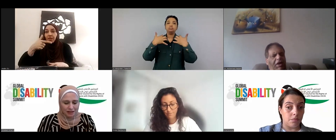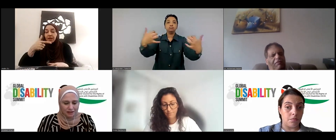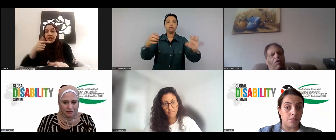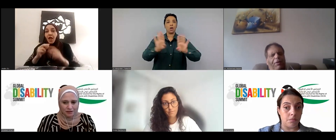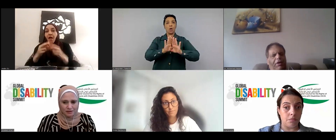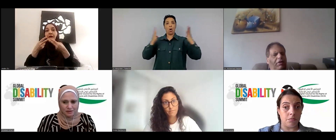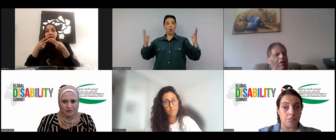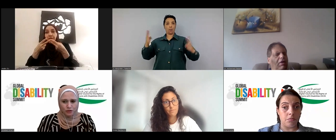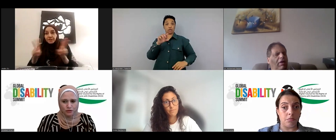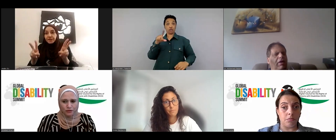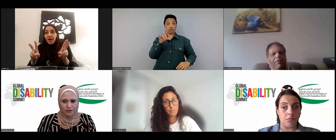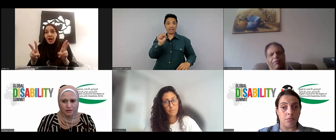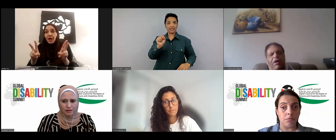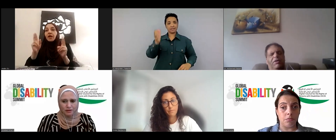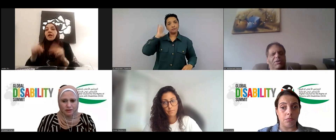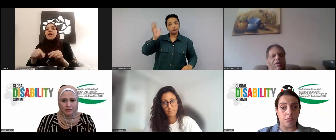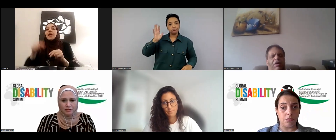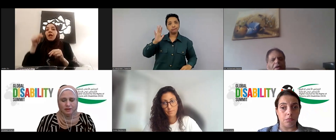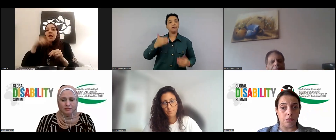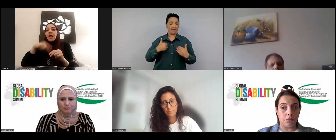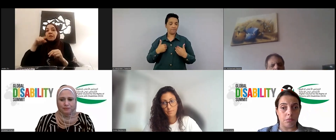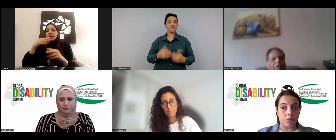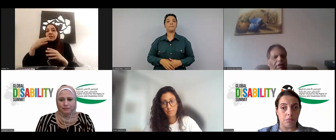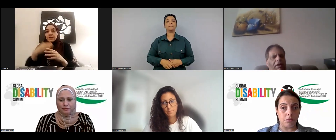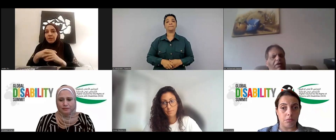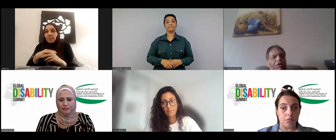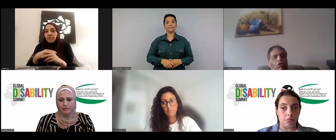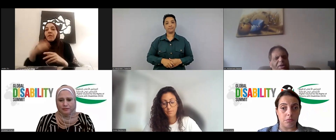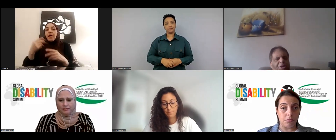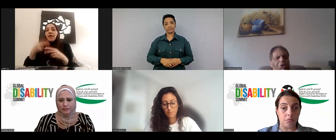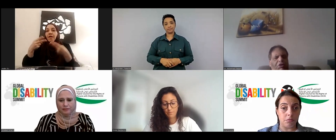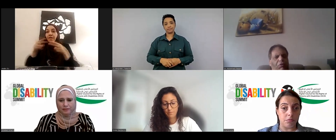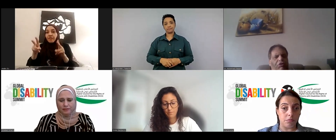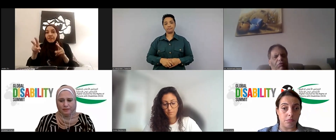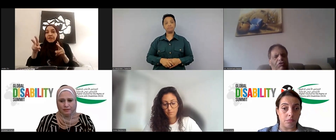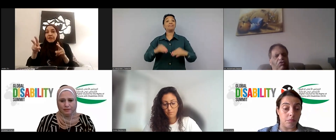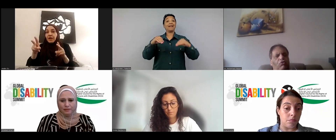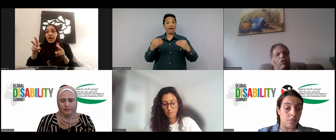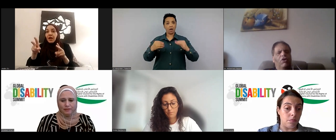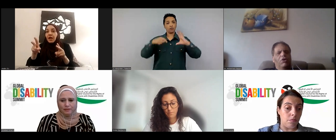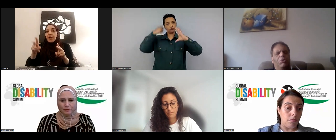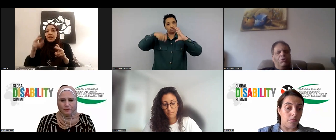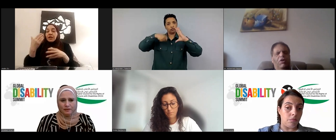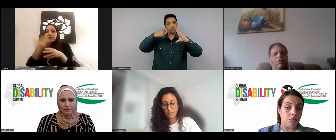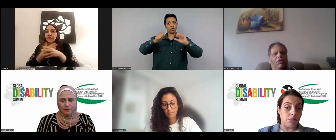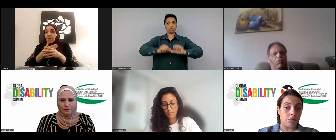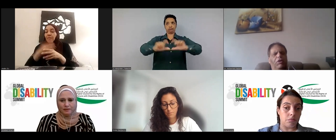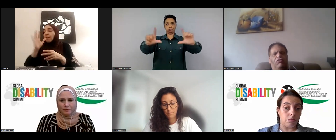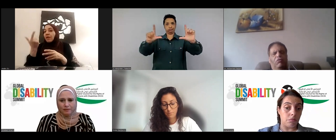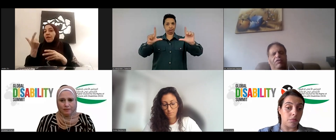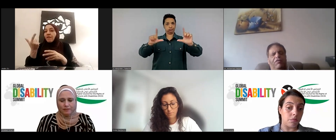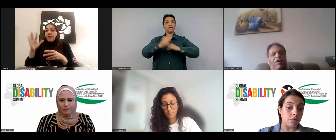he gave opening remarks in a video message in 2022. So now